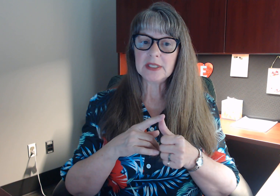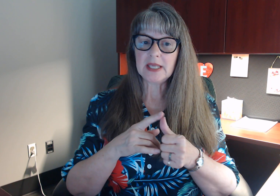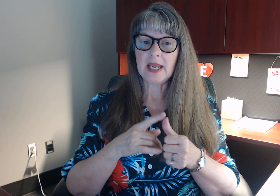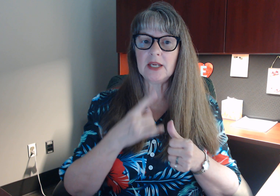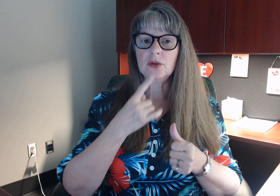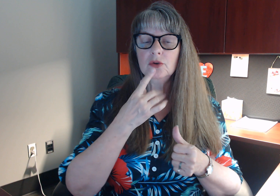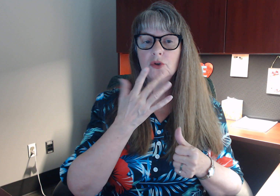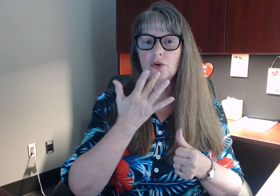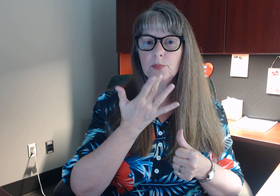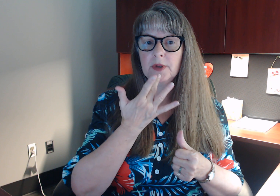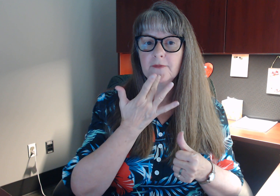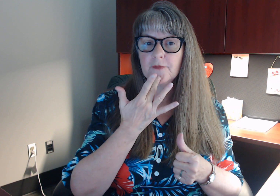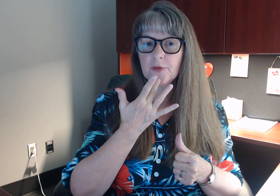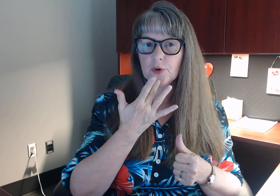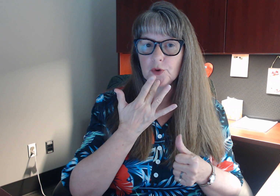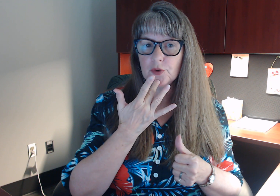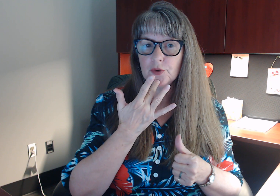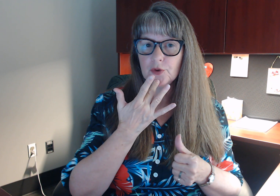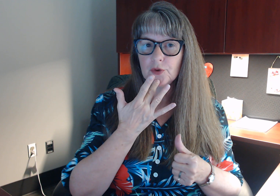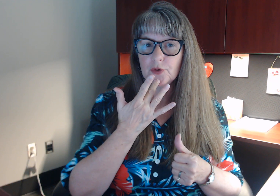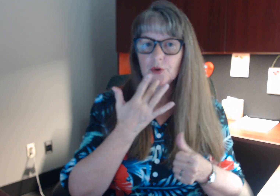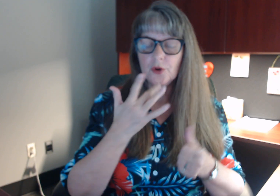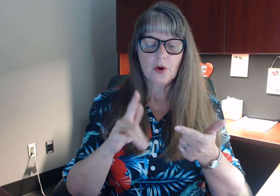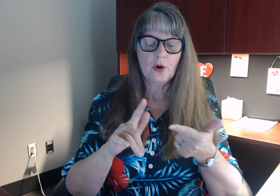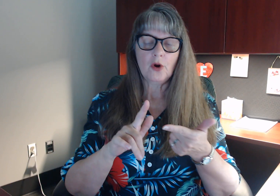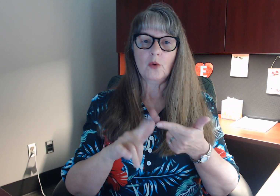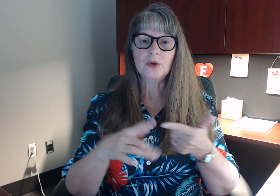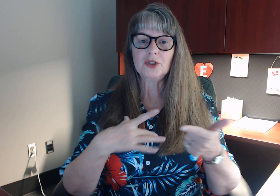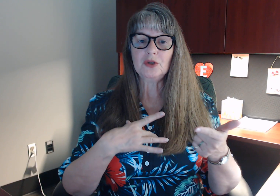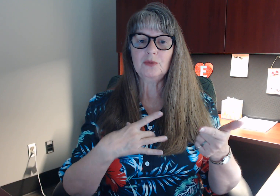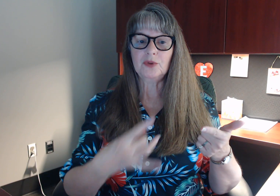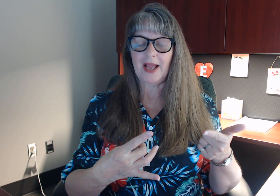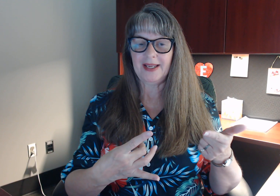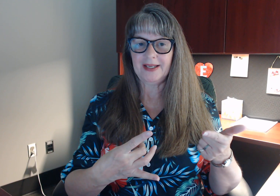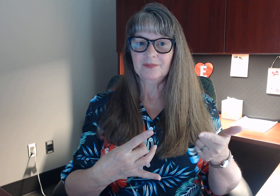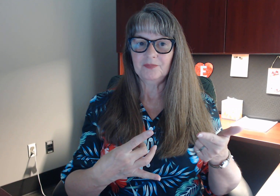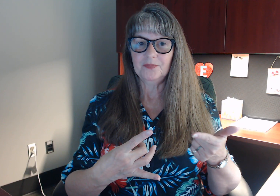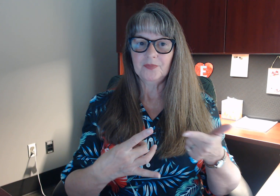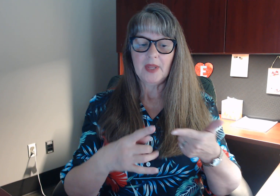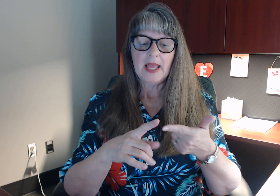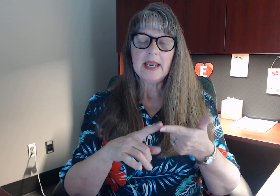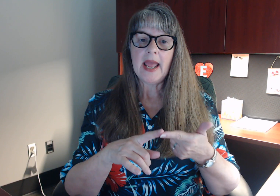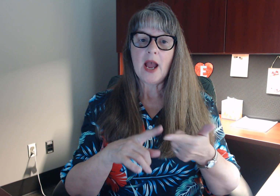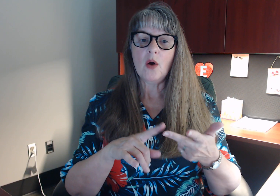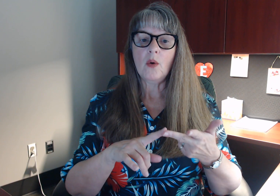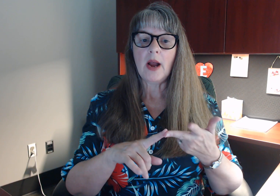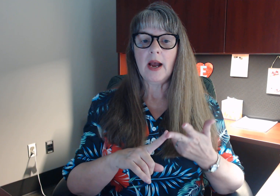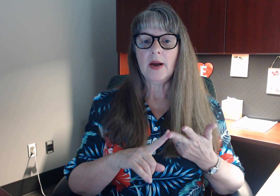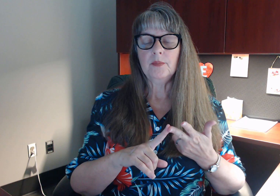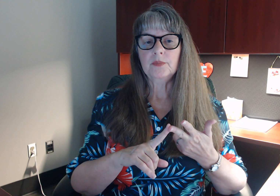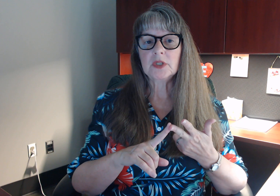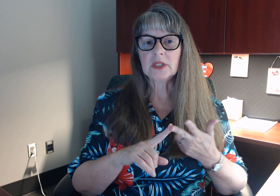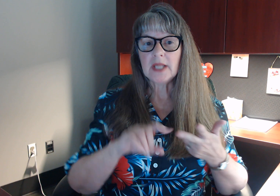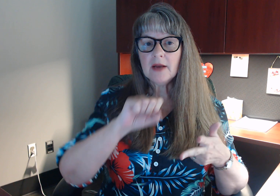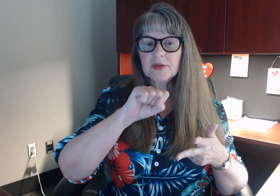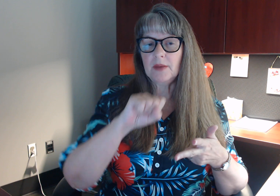say, do you prefer or which do you like? Now, to love something